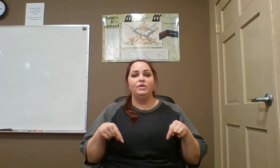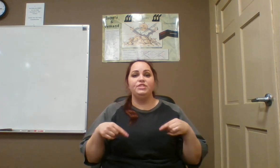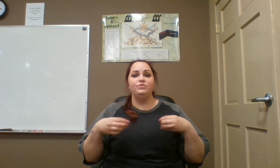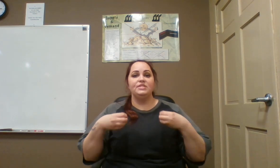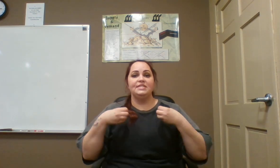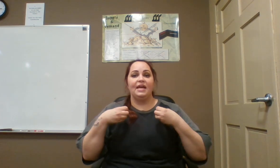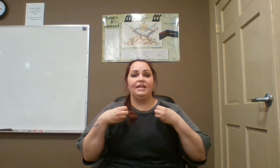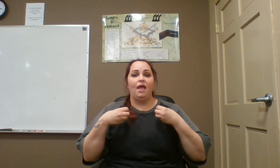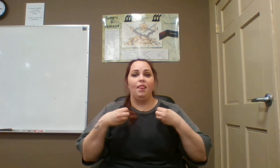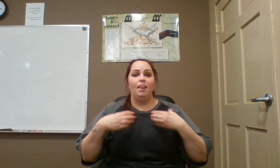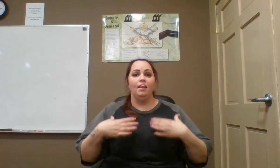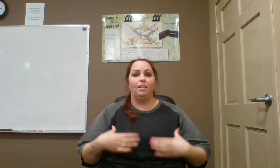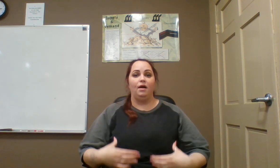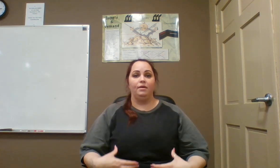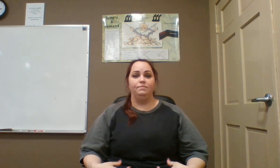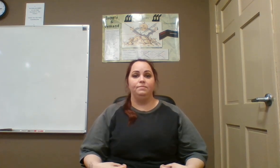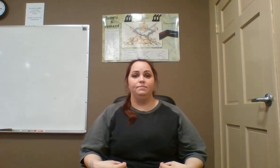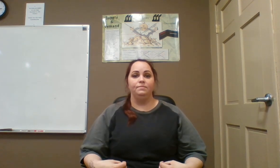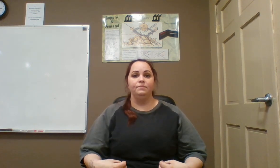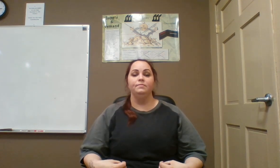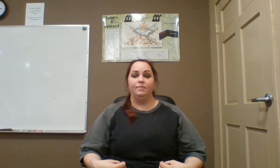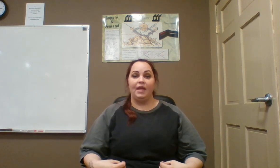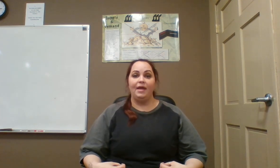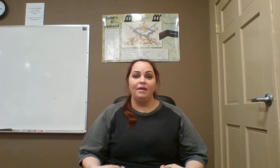to use the sign lung, okay?